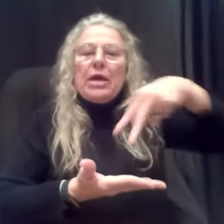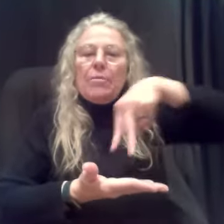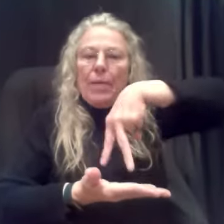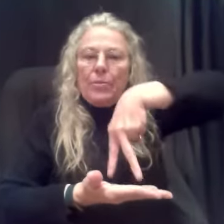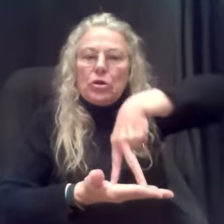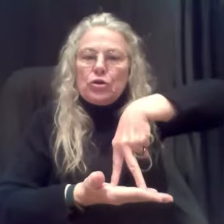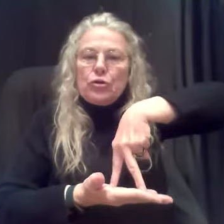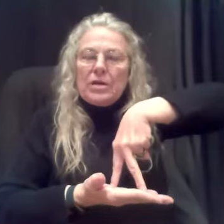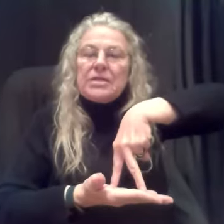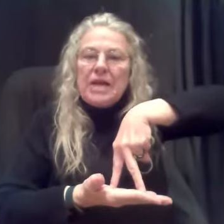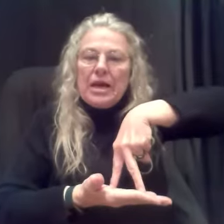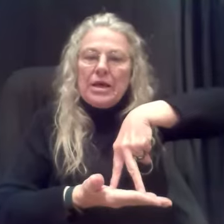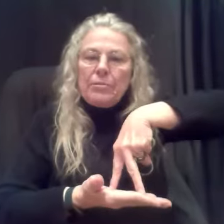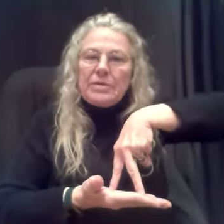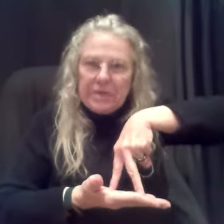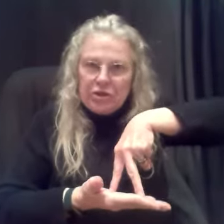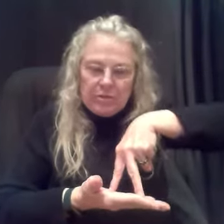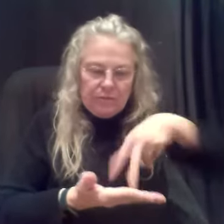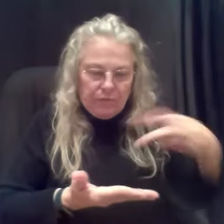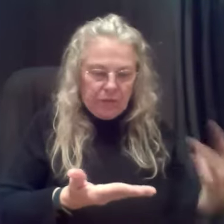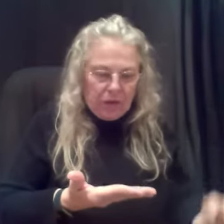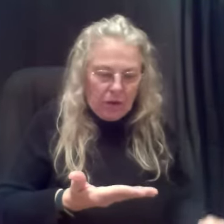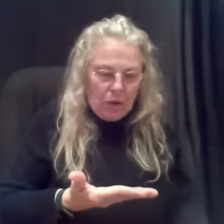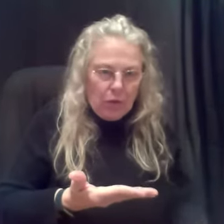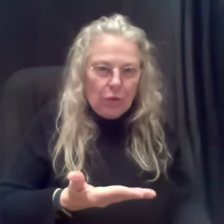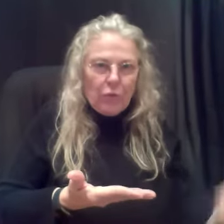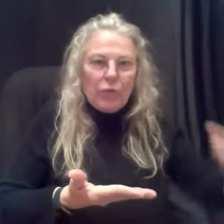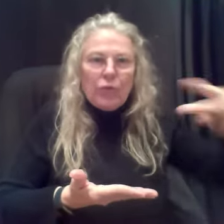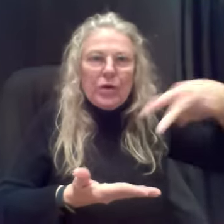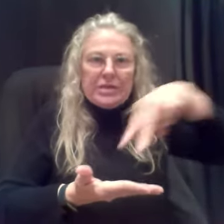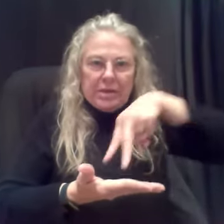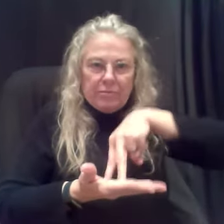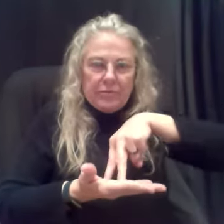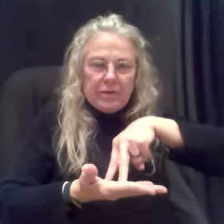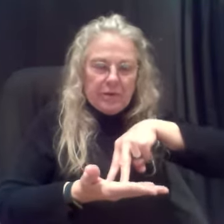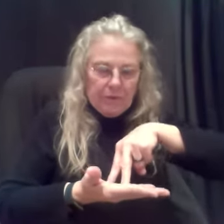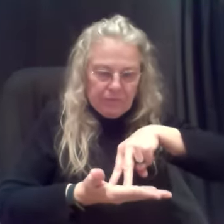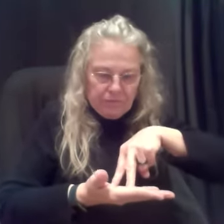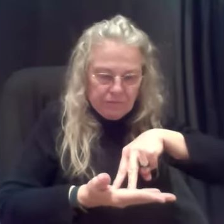up to a standing position. Risen.